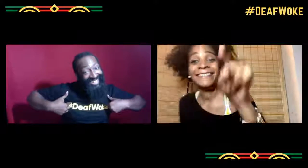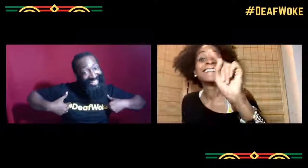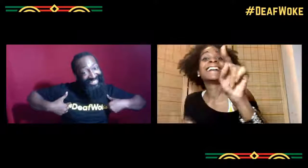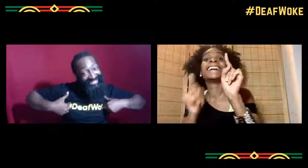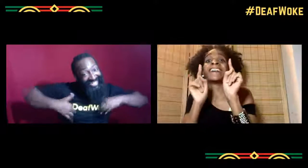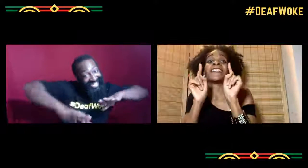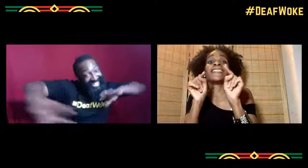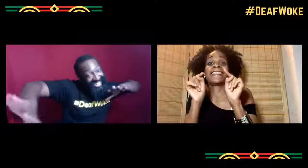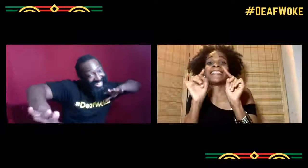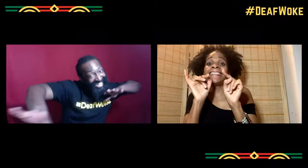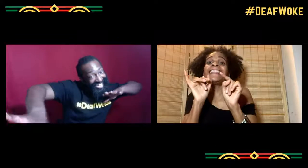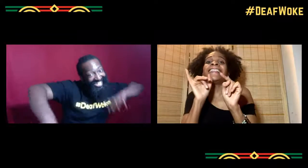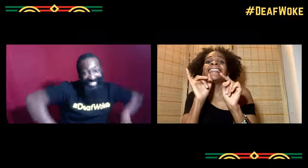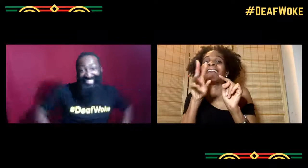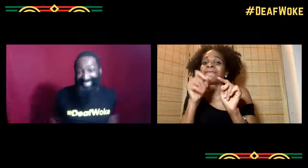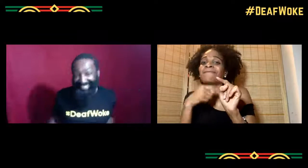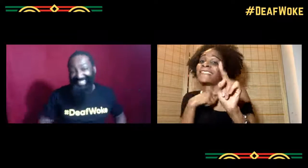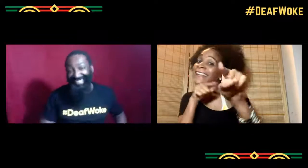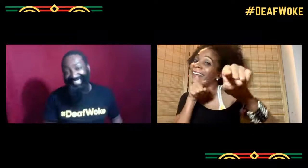That was me.